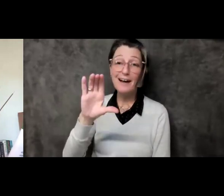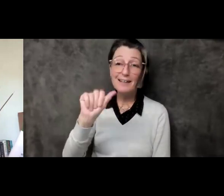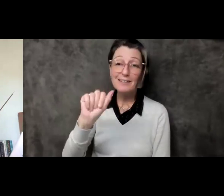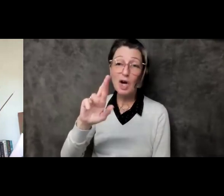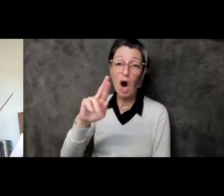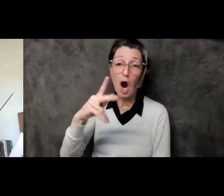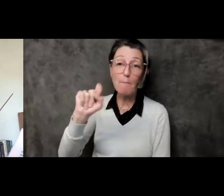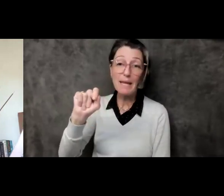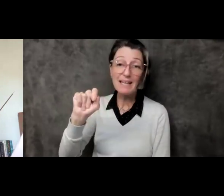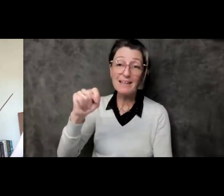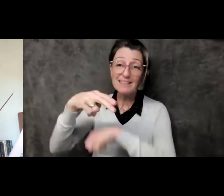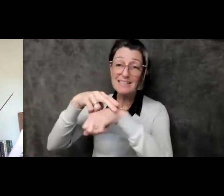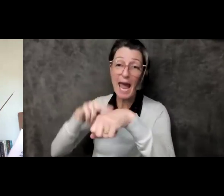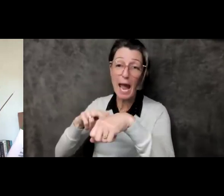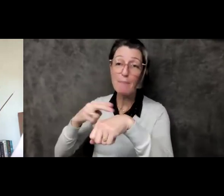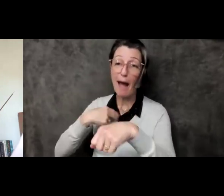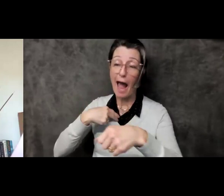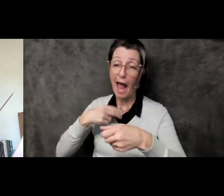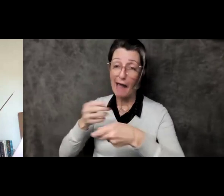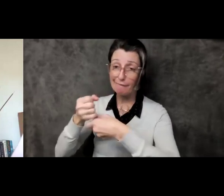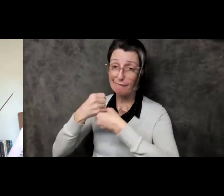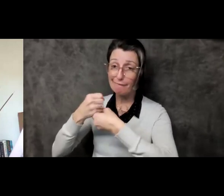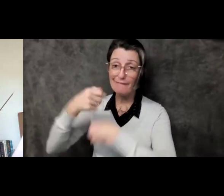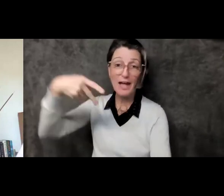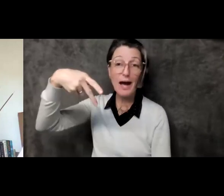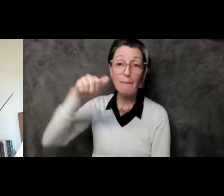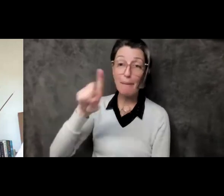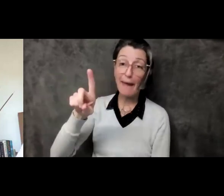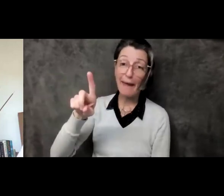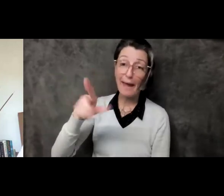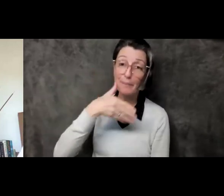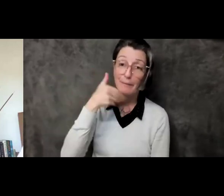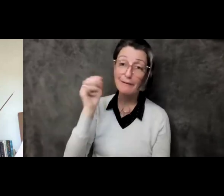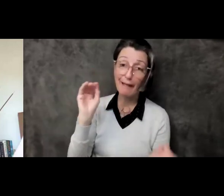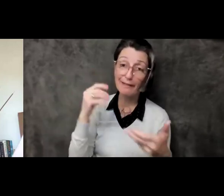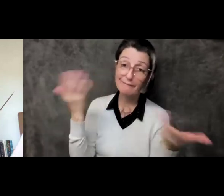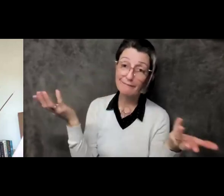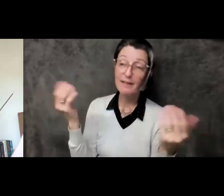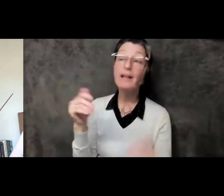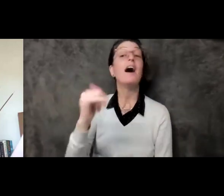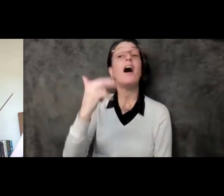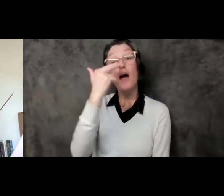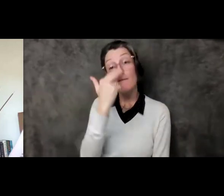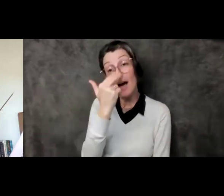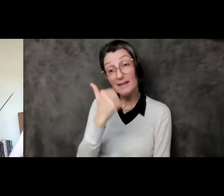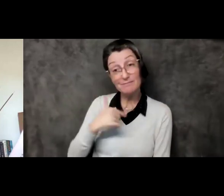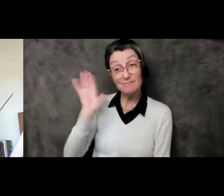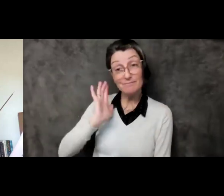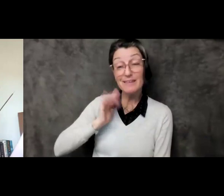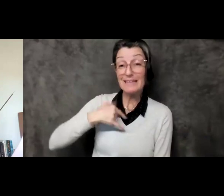jerry-rig some pads together and make do, which is kind of funny because when I was a kid,